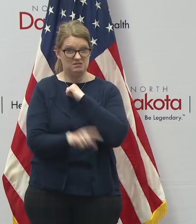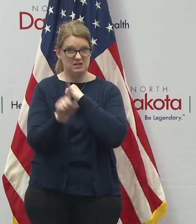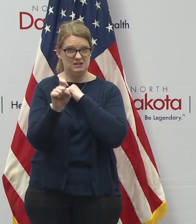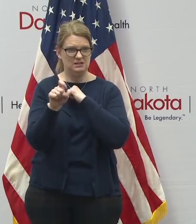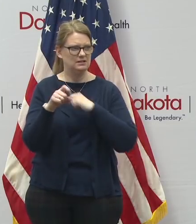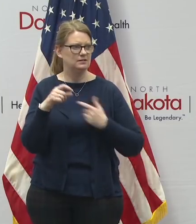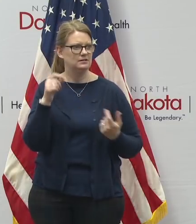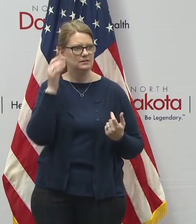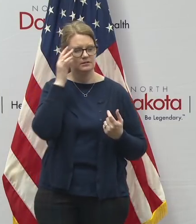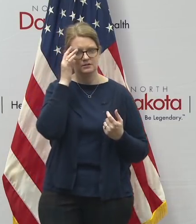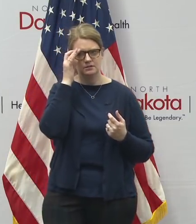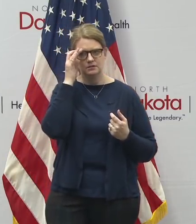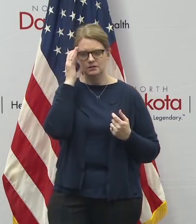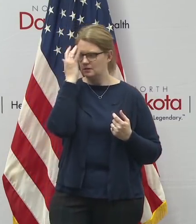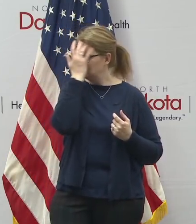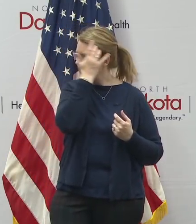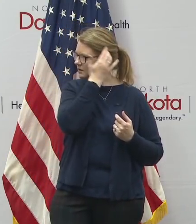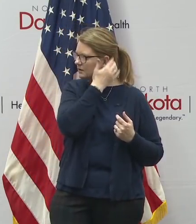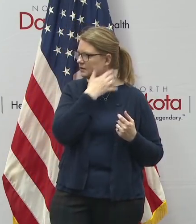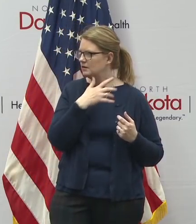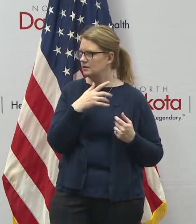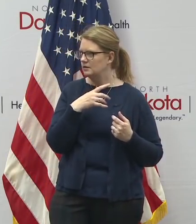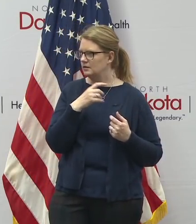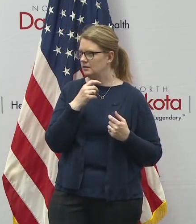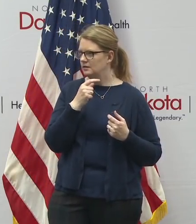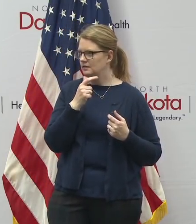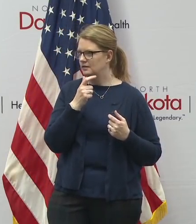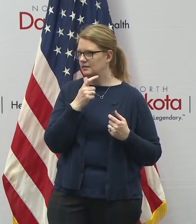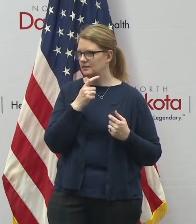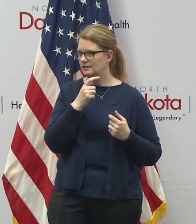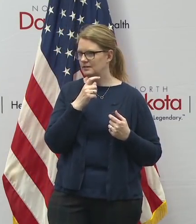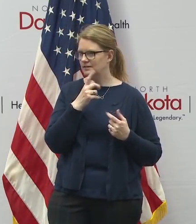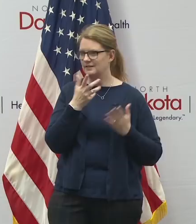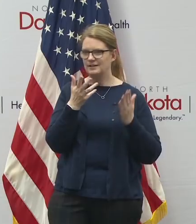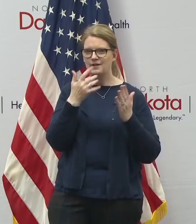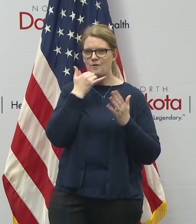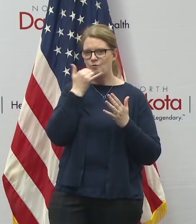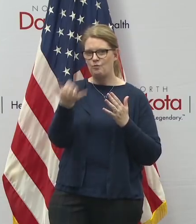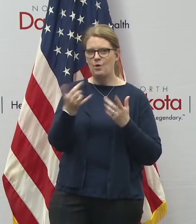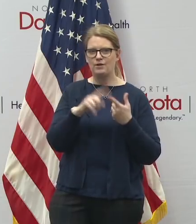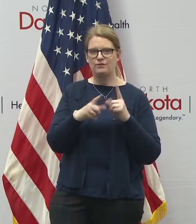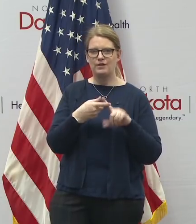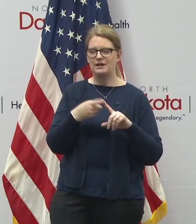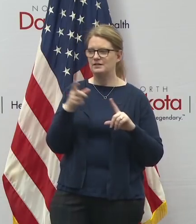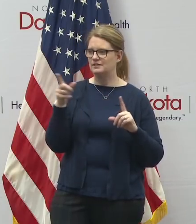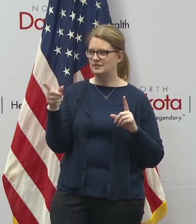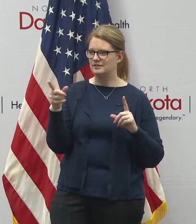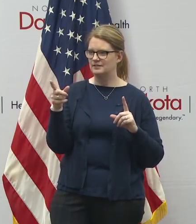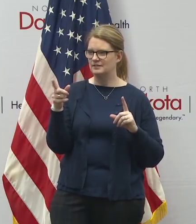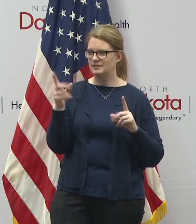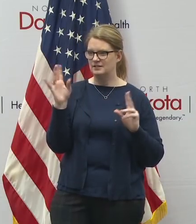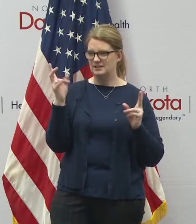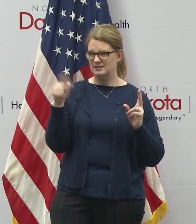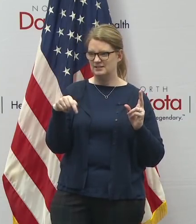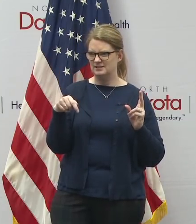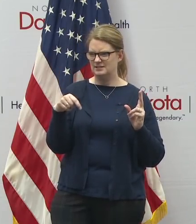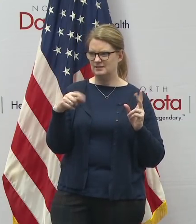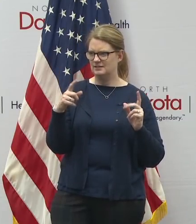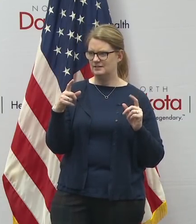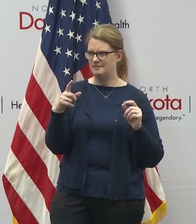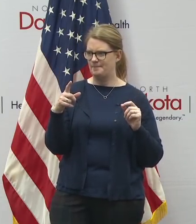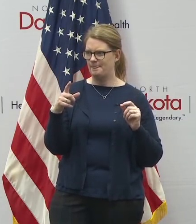I'm going to do ask. What's they call it? Ask a friend. I didn't watch much TV growing up, but or even in life. But is this